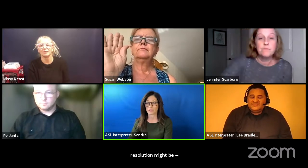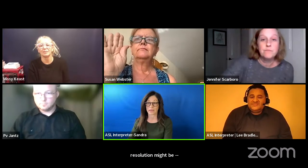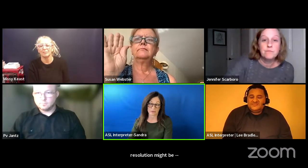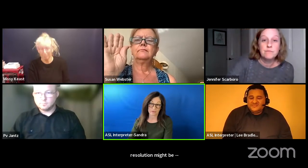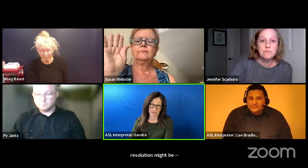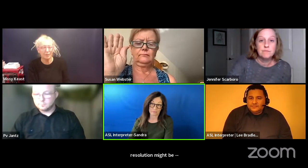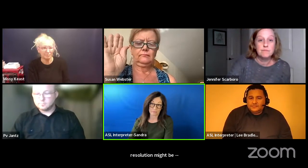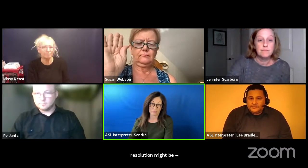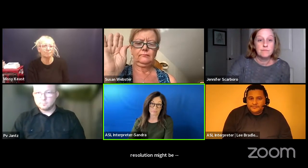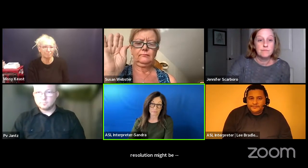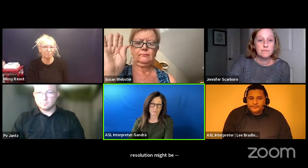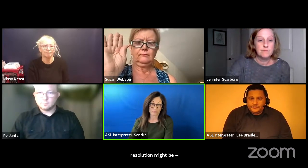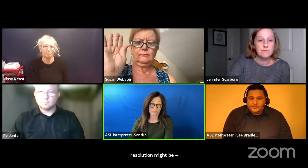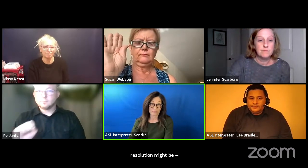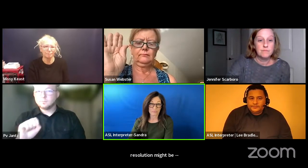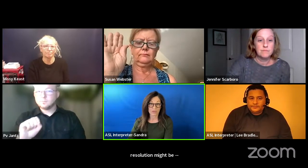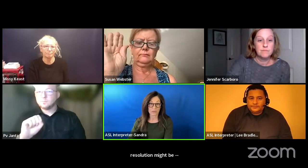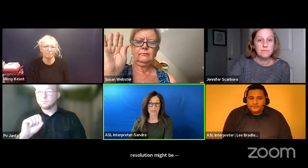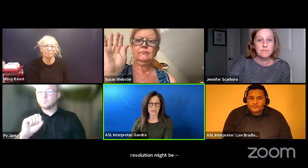that complaint